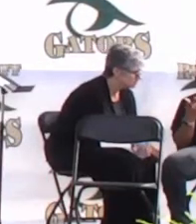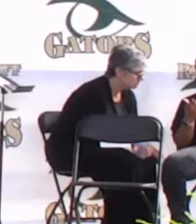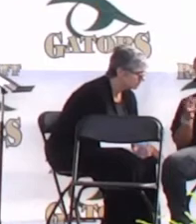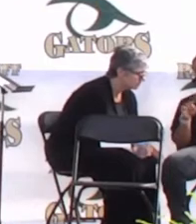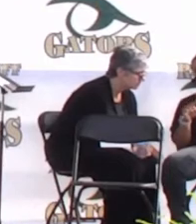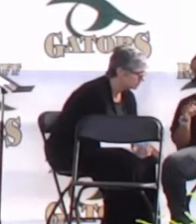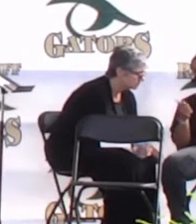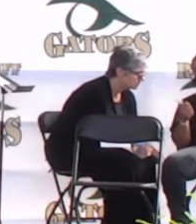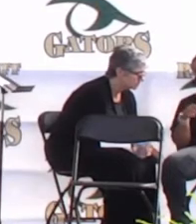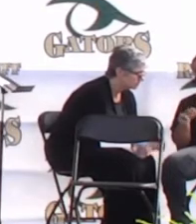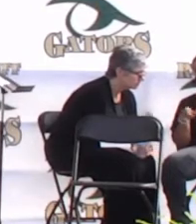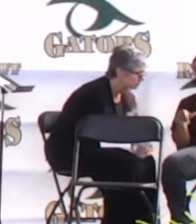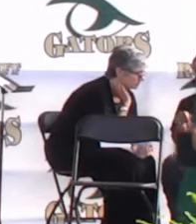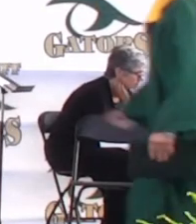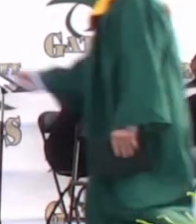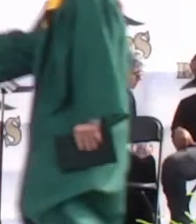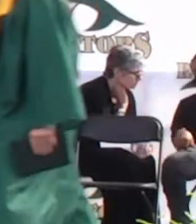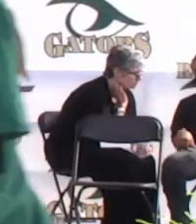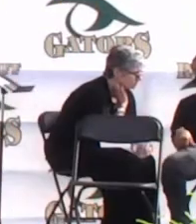Charles Ramsey Black.